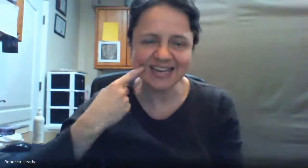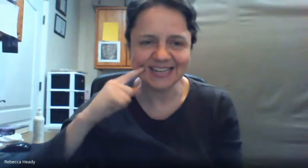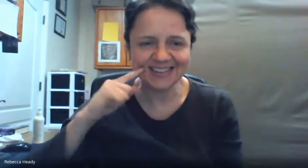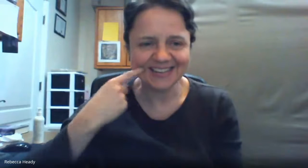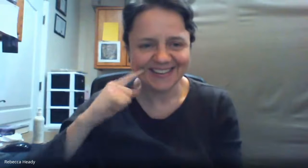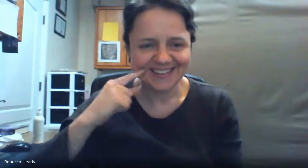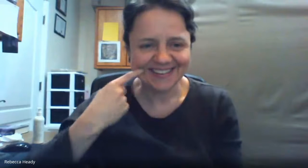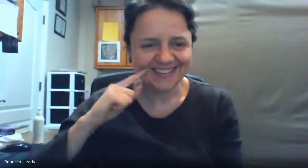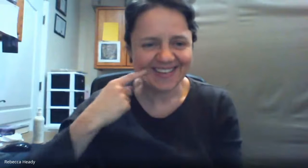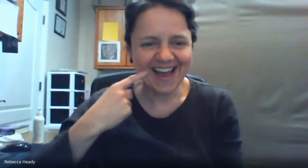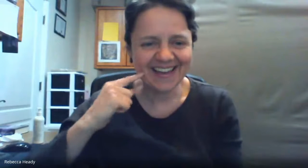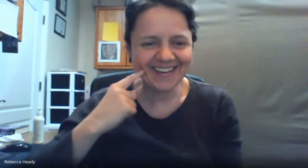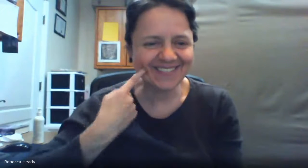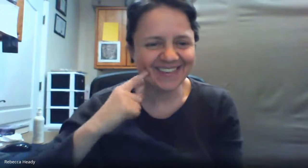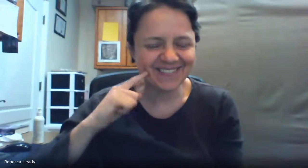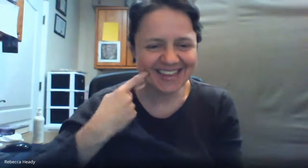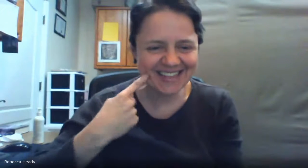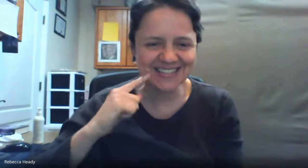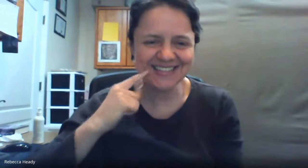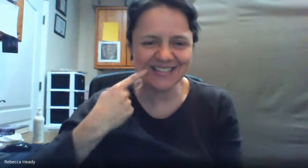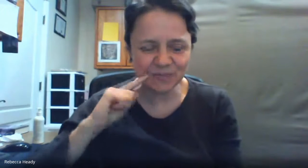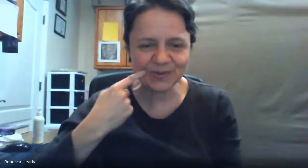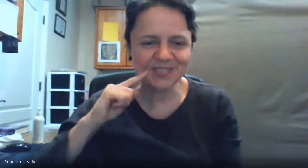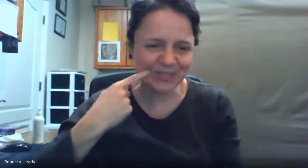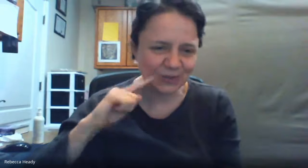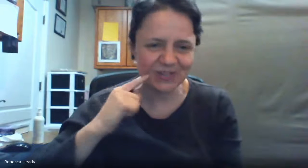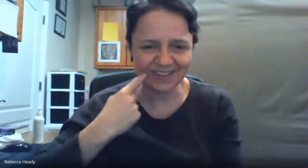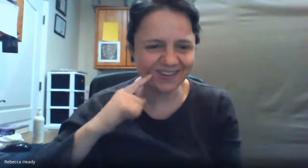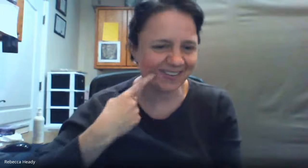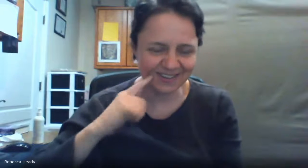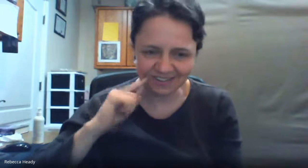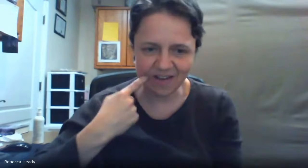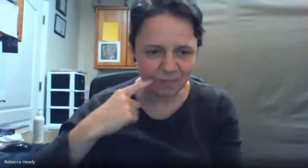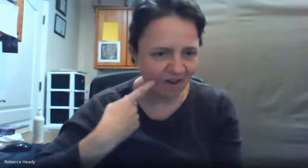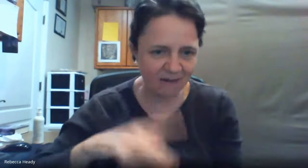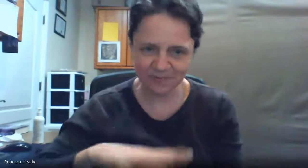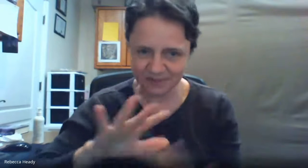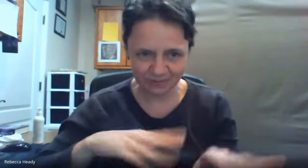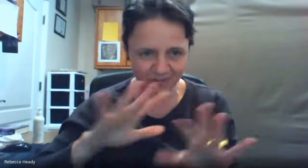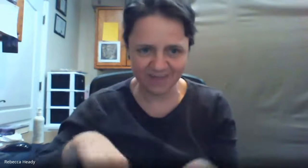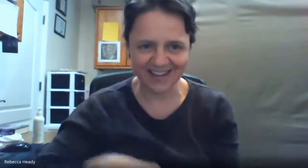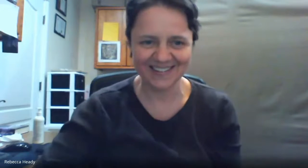Candy. I kind of think of kids with the dimples, cute, young, lollipop, you know, all of that kind of